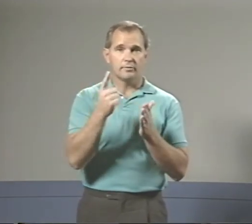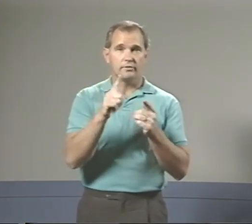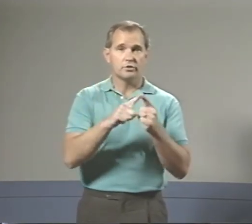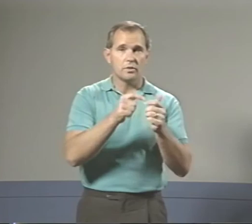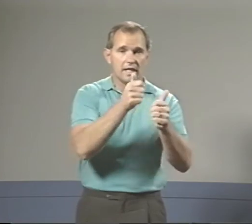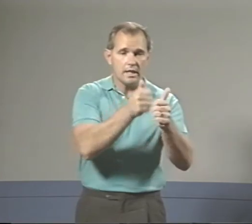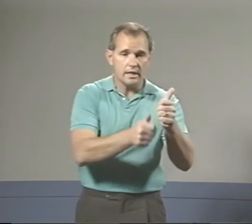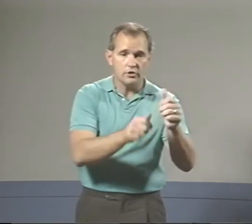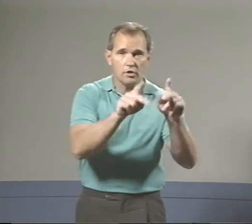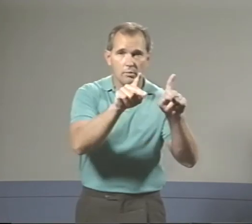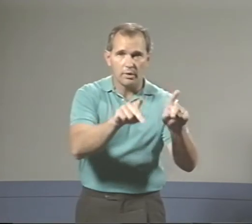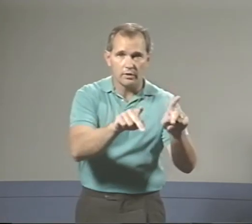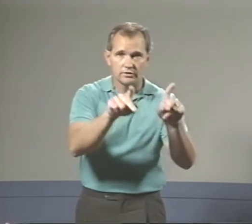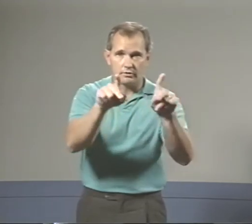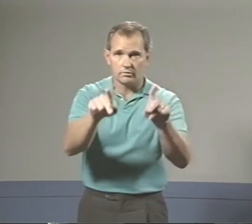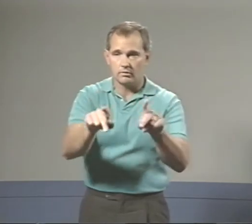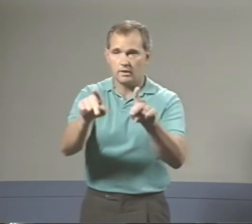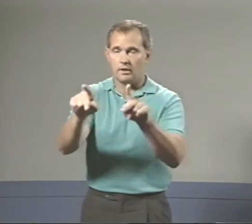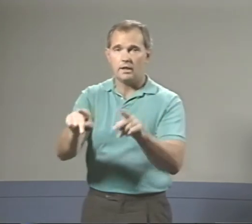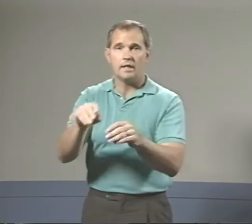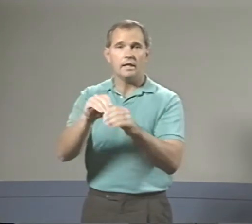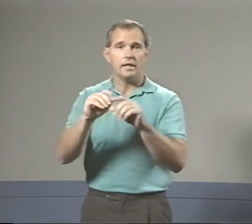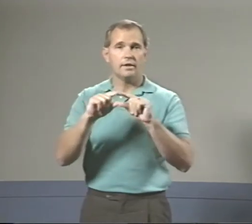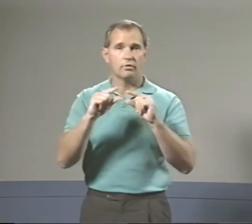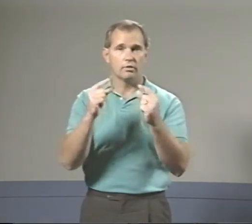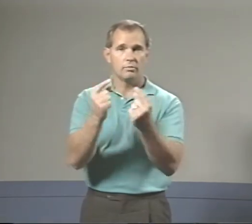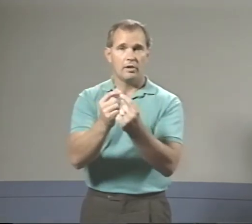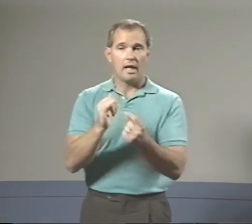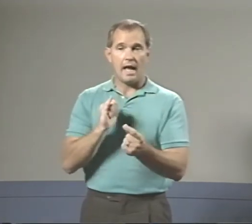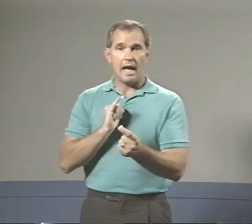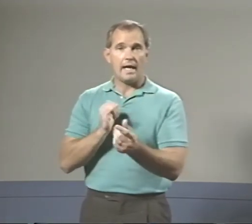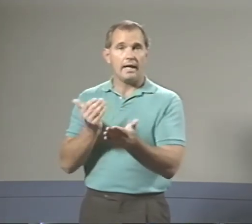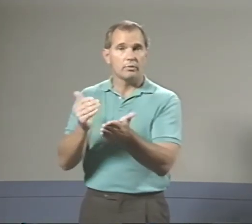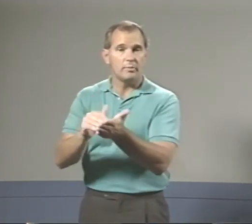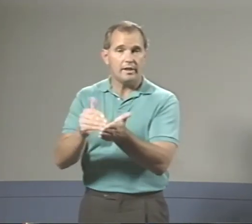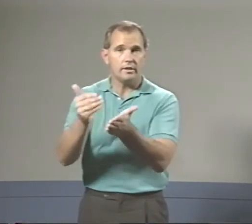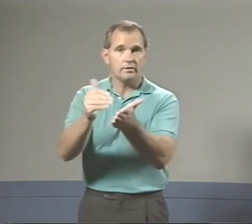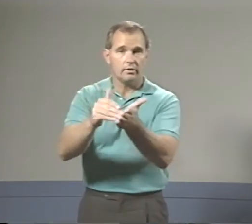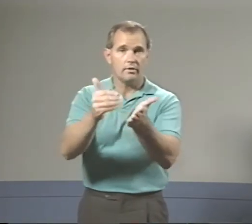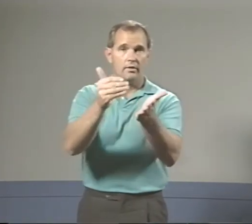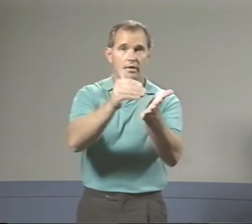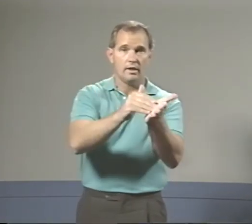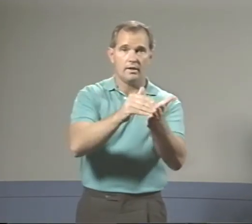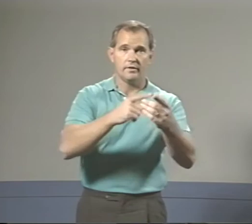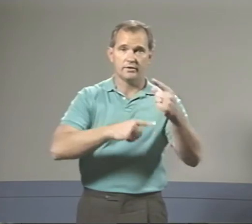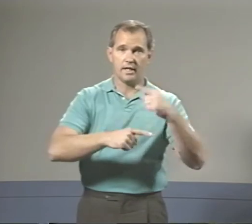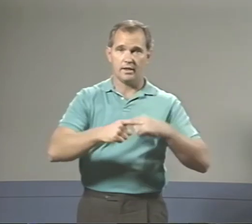to each person in a group, I repeat the sign?